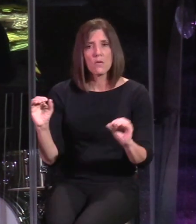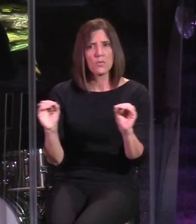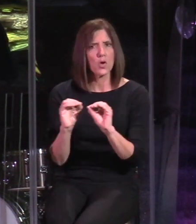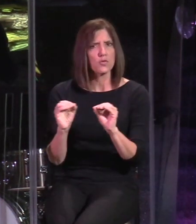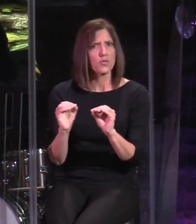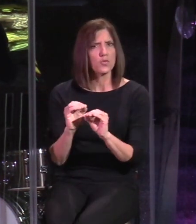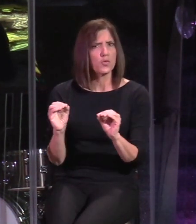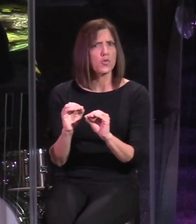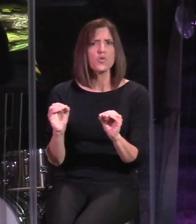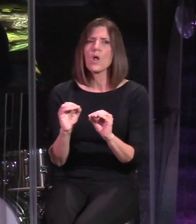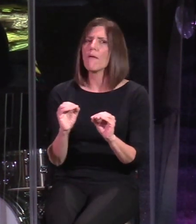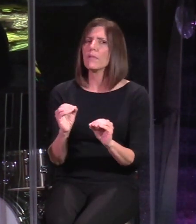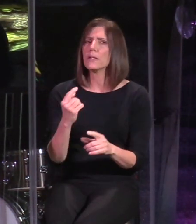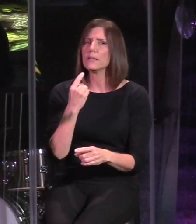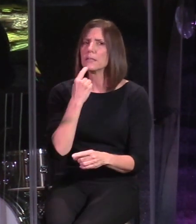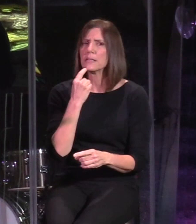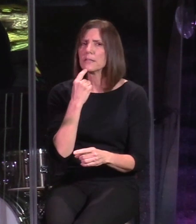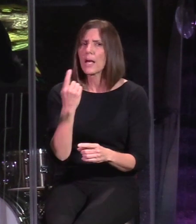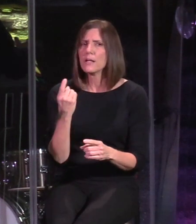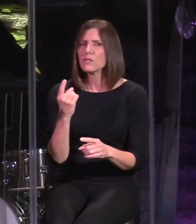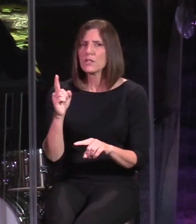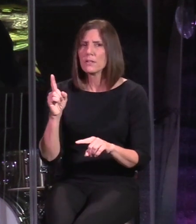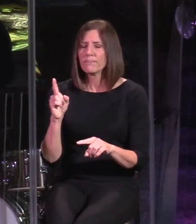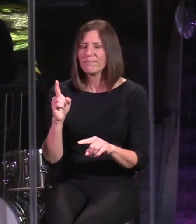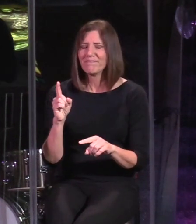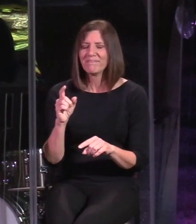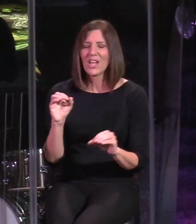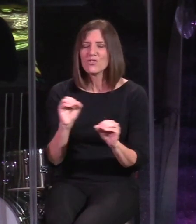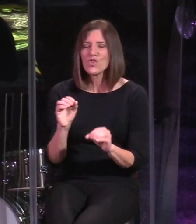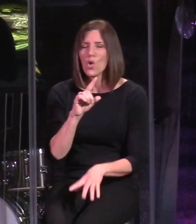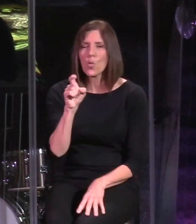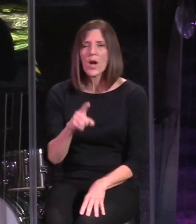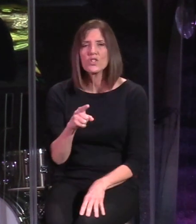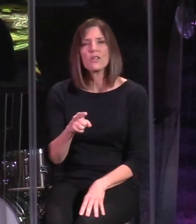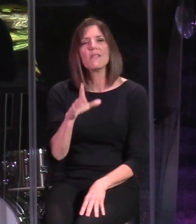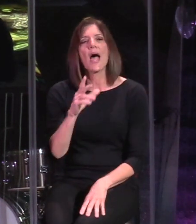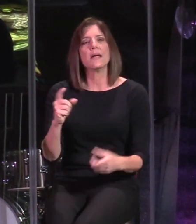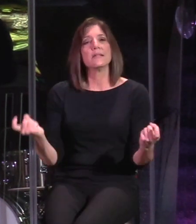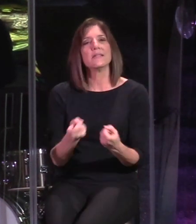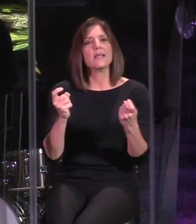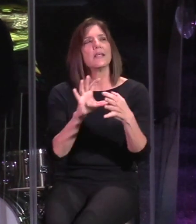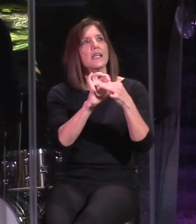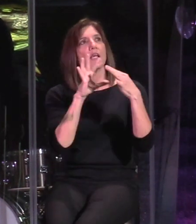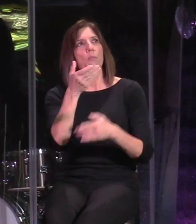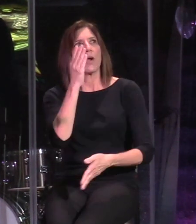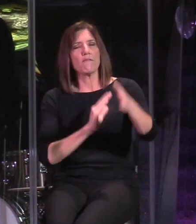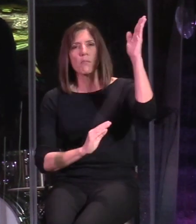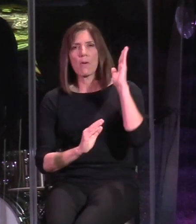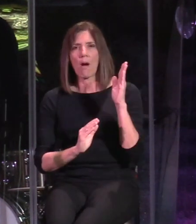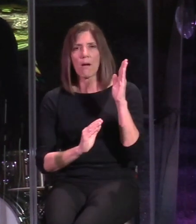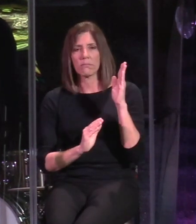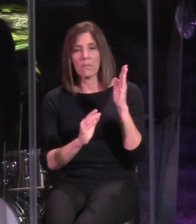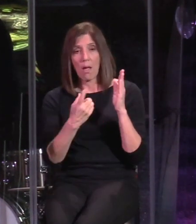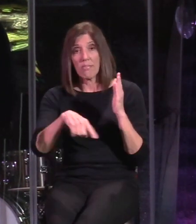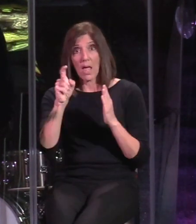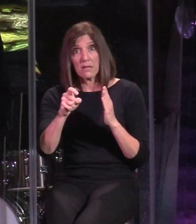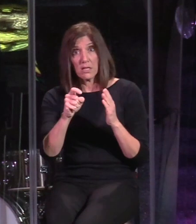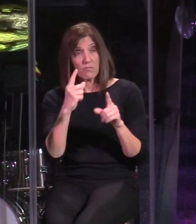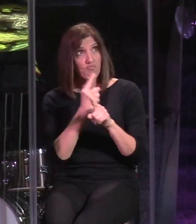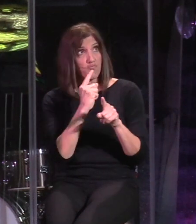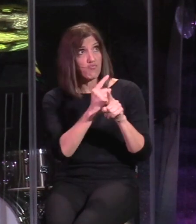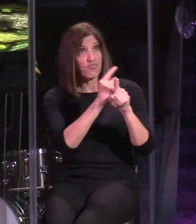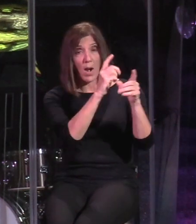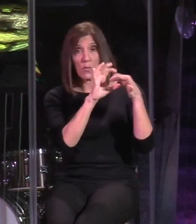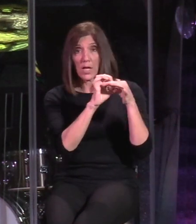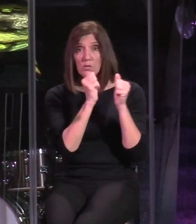had separated them from God and that they needed to be brought back into a right relationship with him.